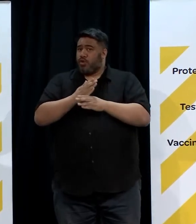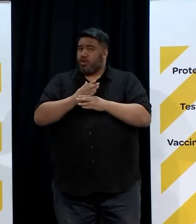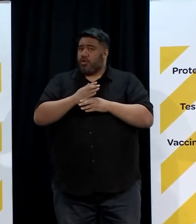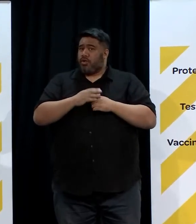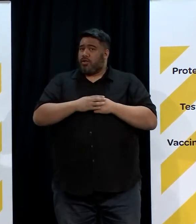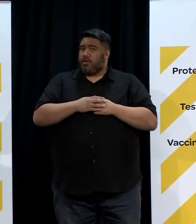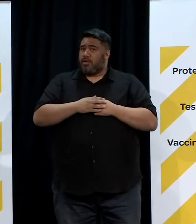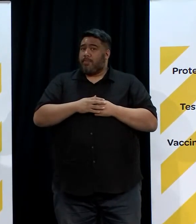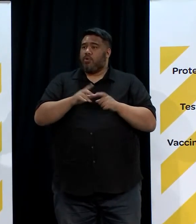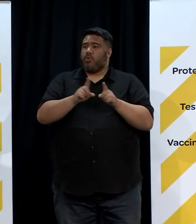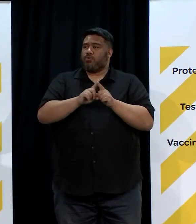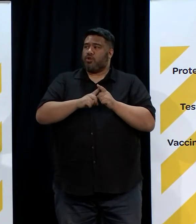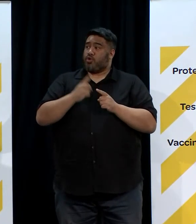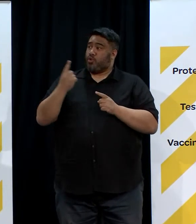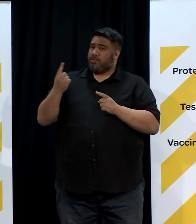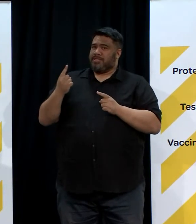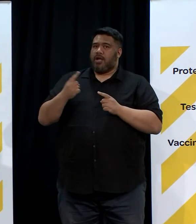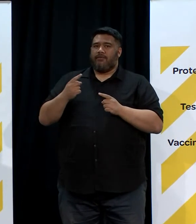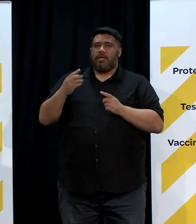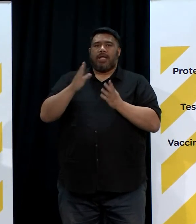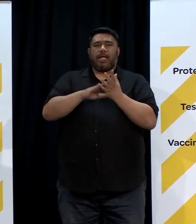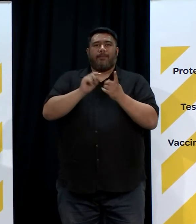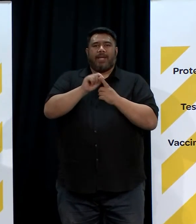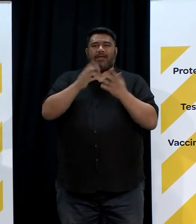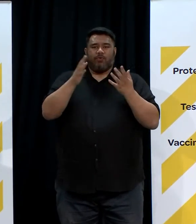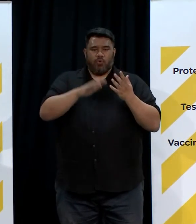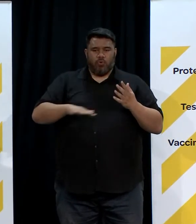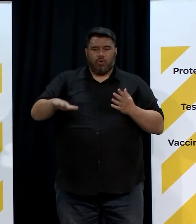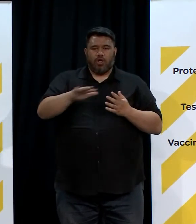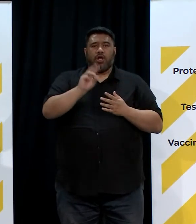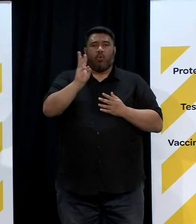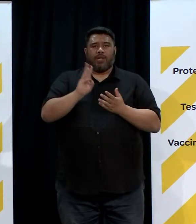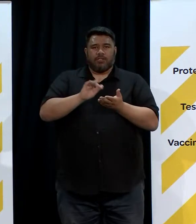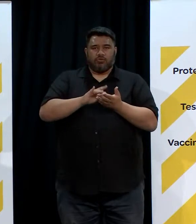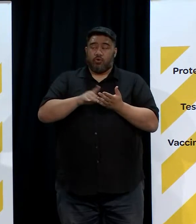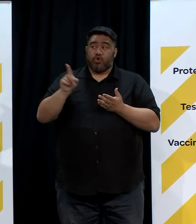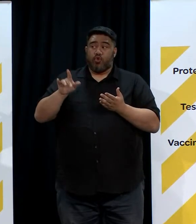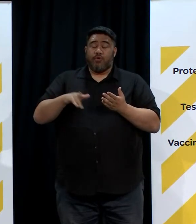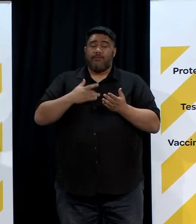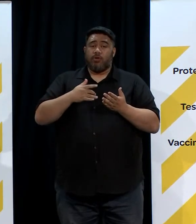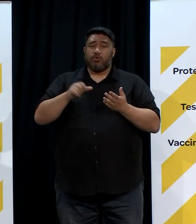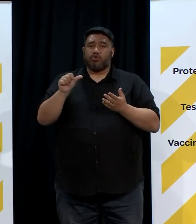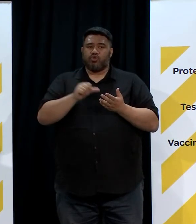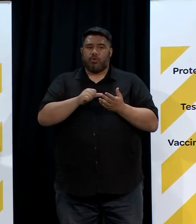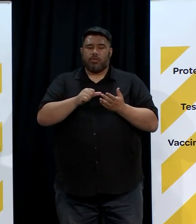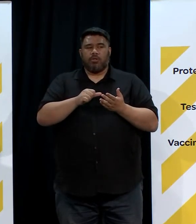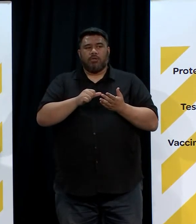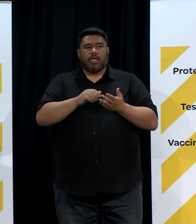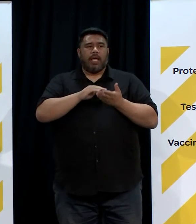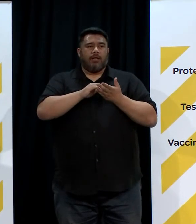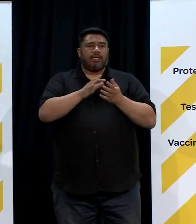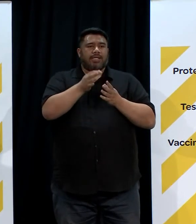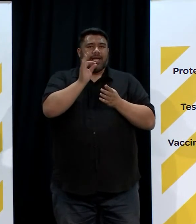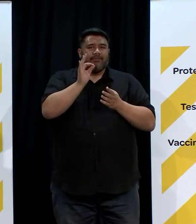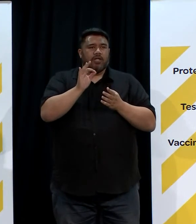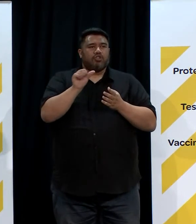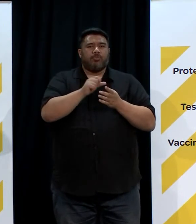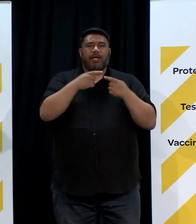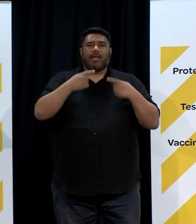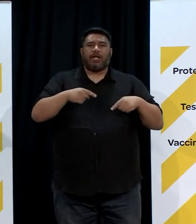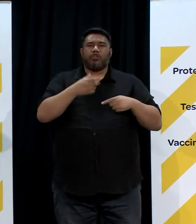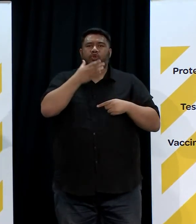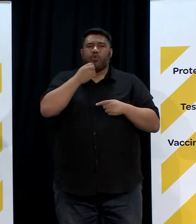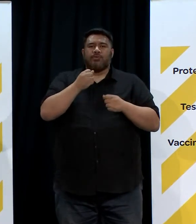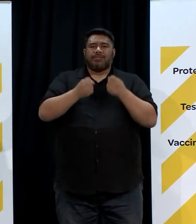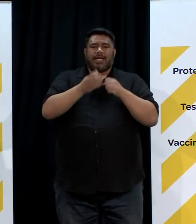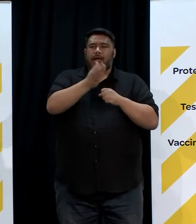as the member of Wellington Central, do you think more should be done to allow cafes to use car parks and footpaths to extend out